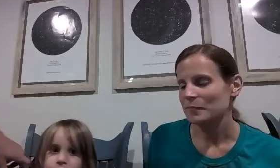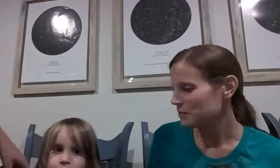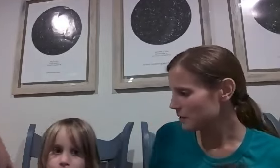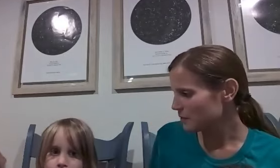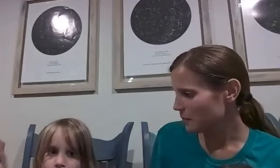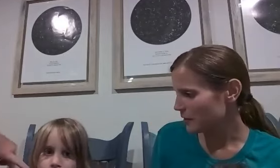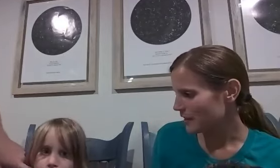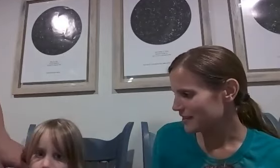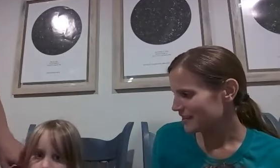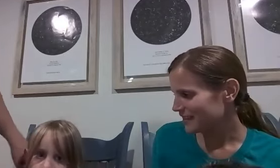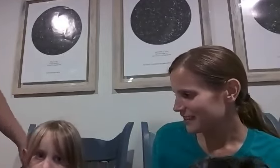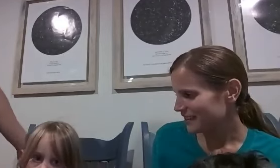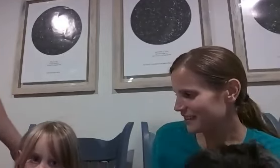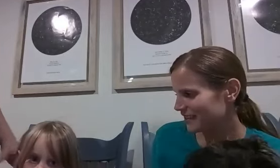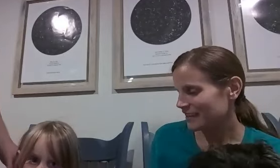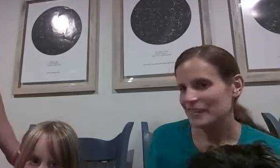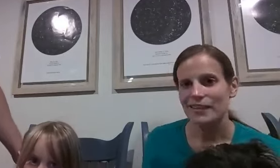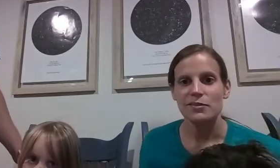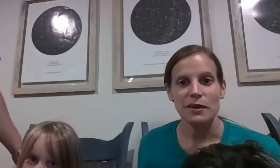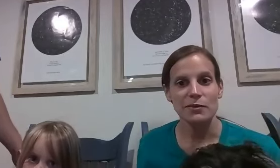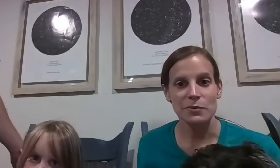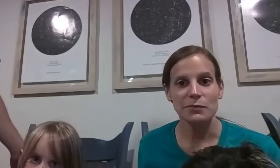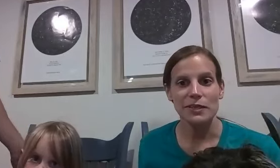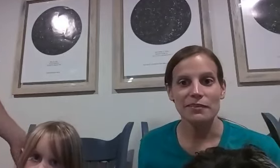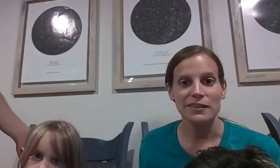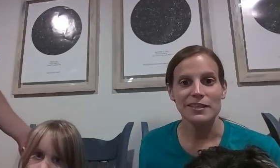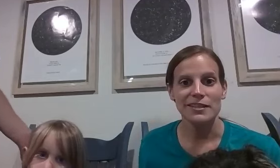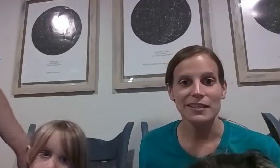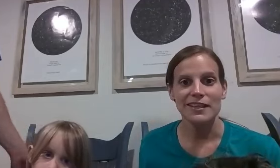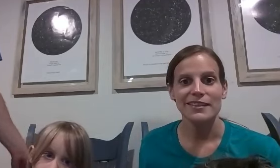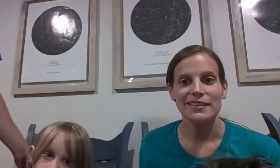Which one did you want to ask? Trick or treat, we definitely still Trick or need. treat.